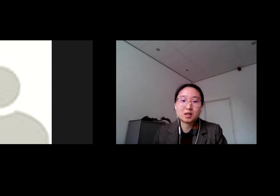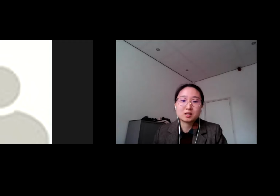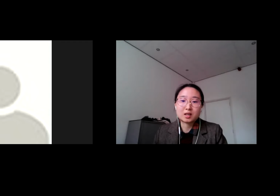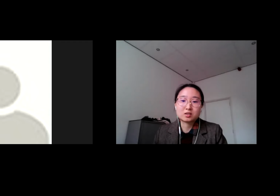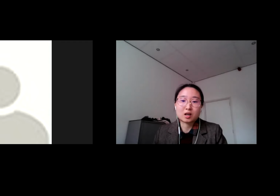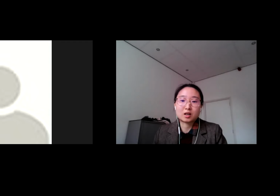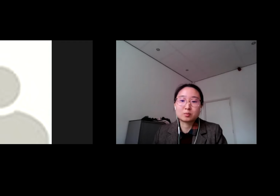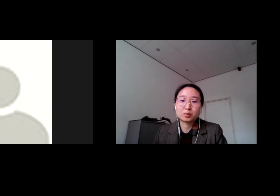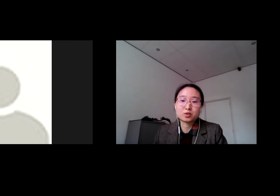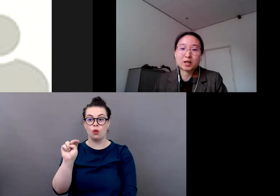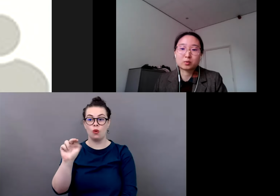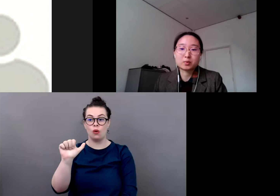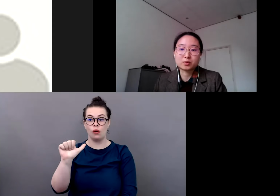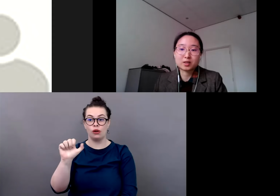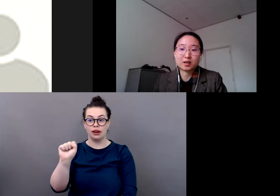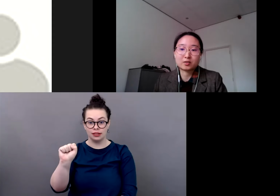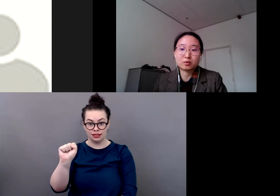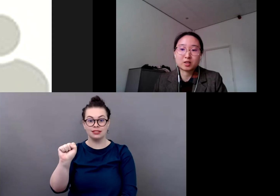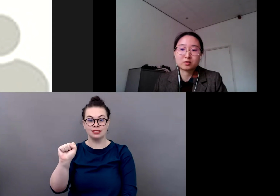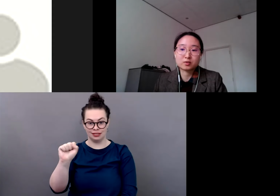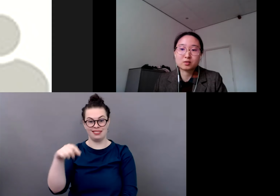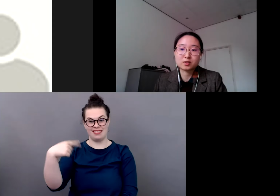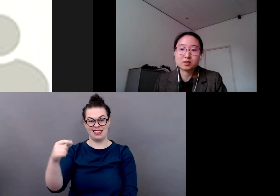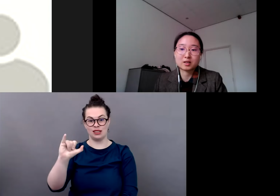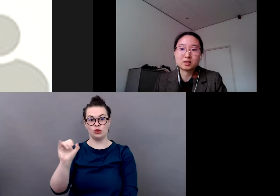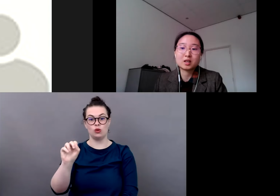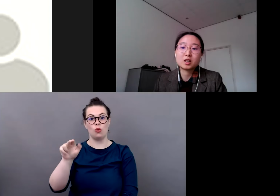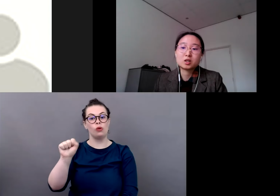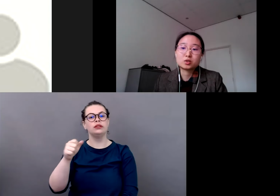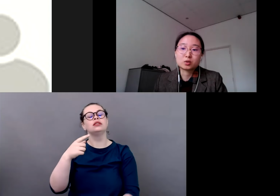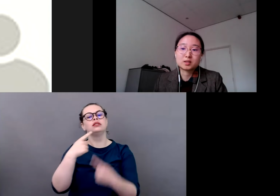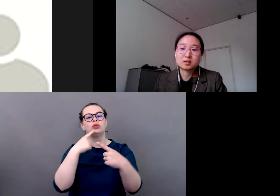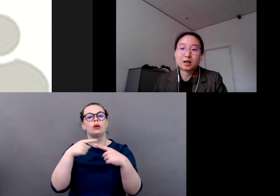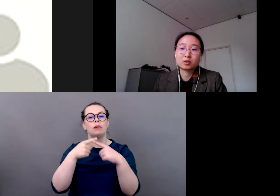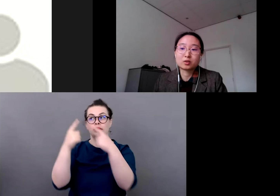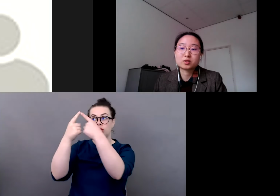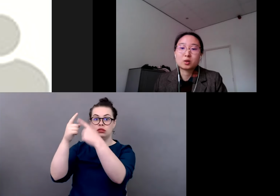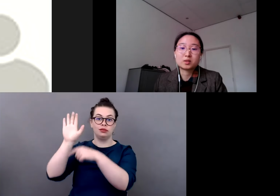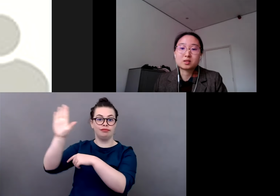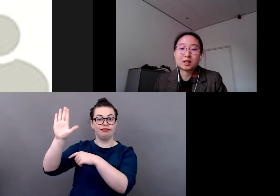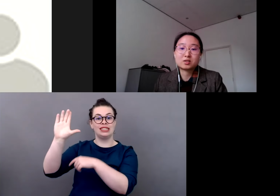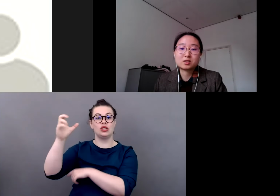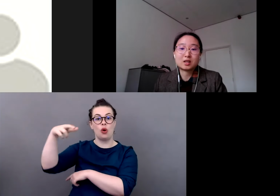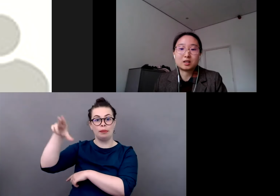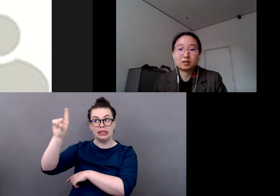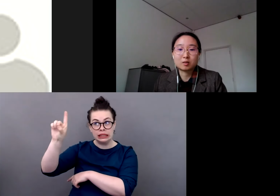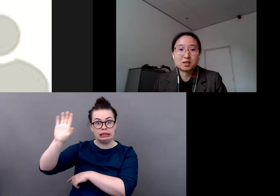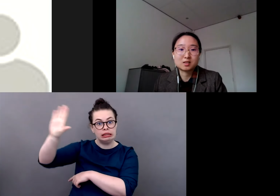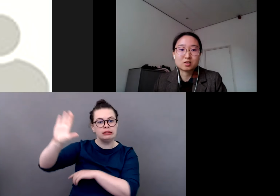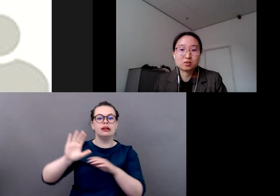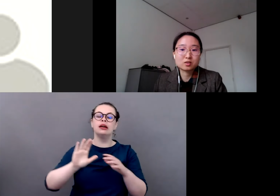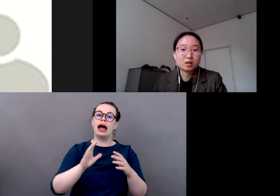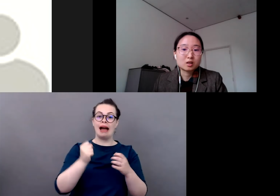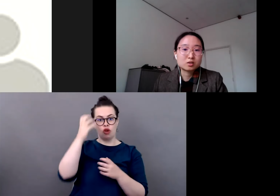committee takes on board shadow reports and other information from civil society during the dialogues with states in